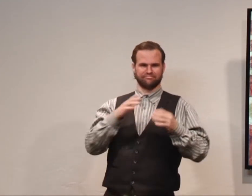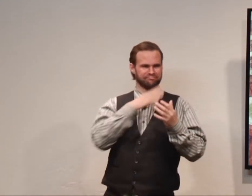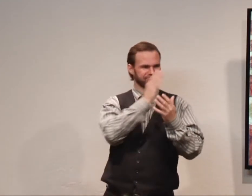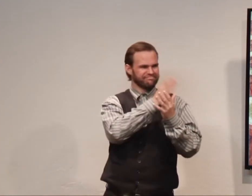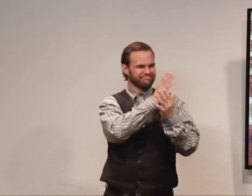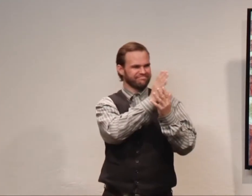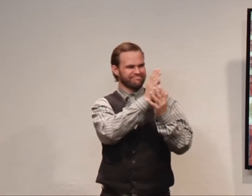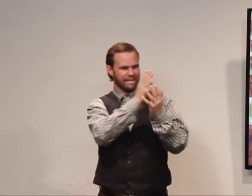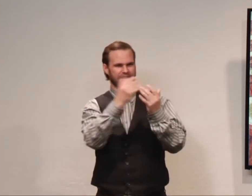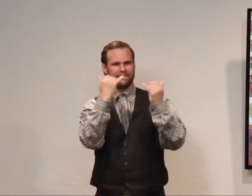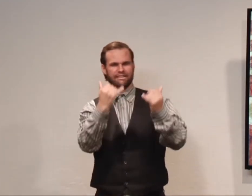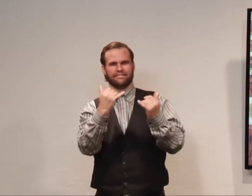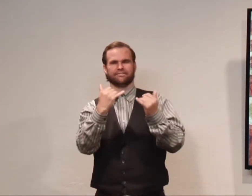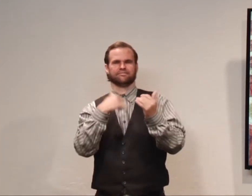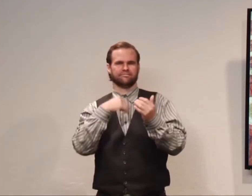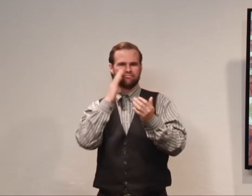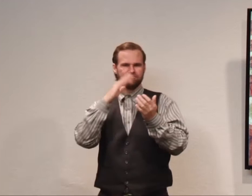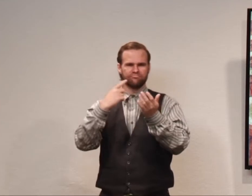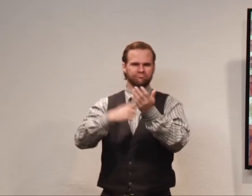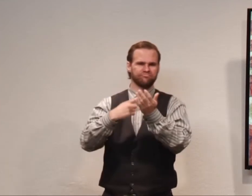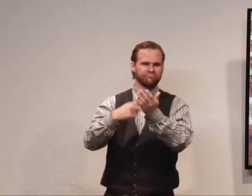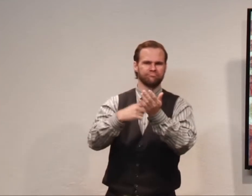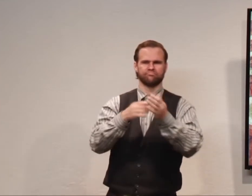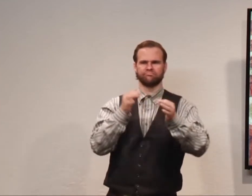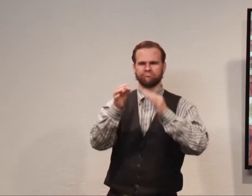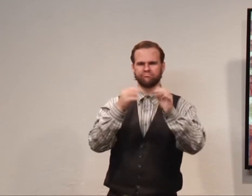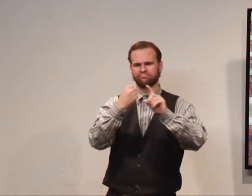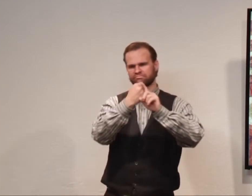So we didn't talk about the high priest yet.